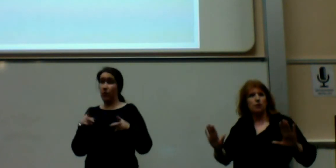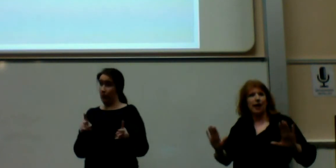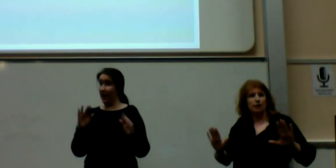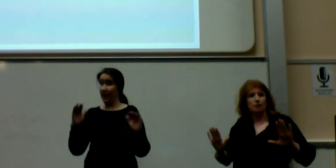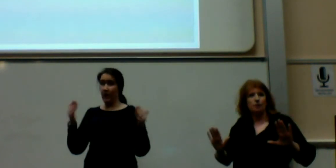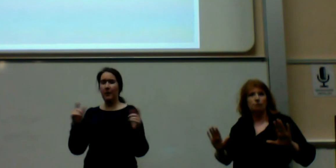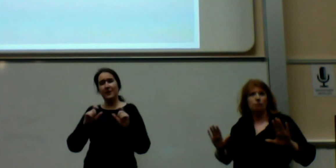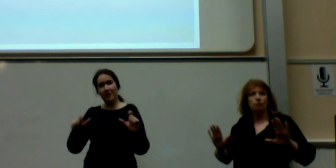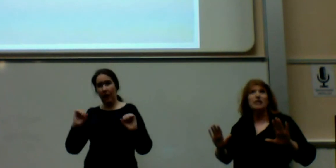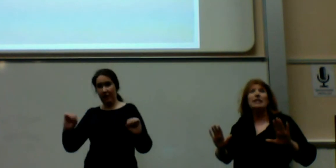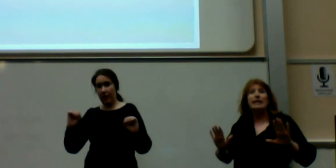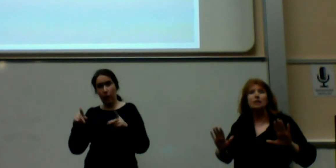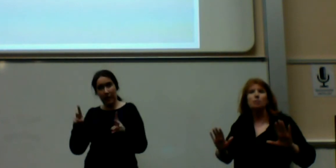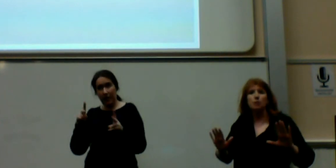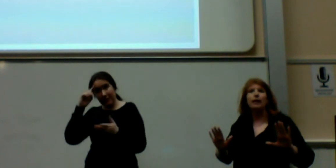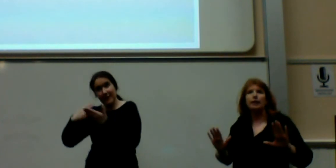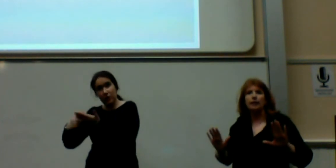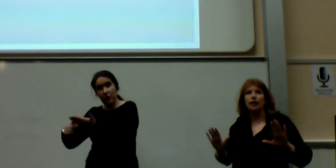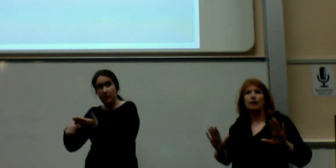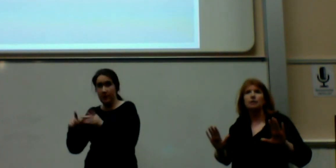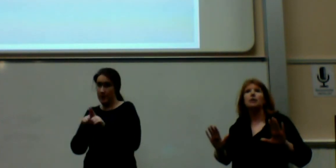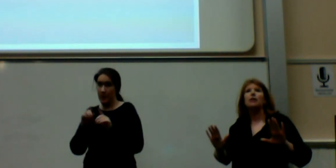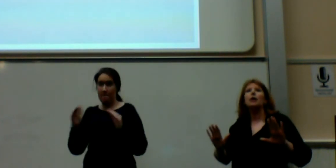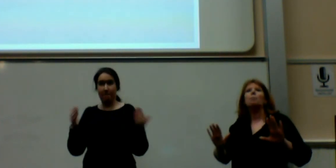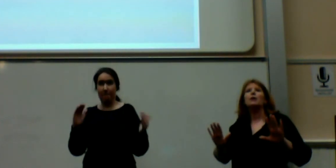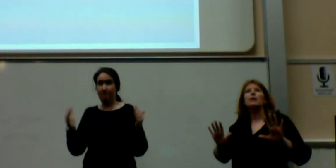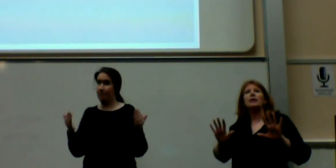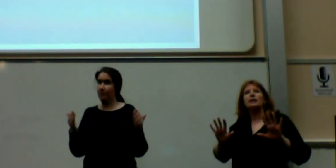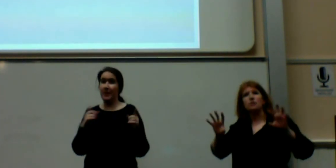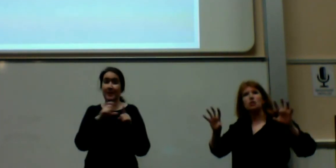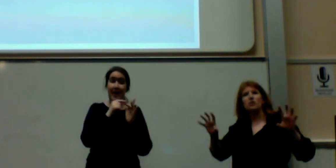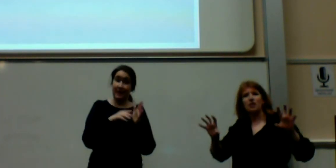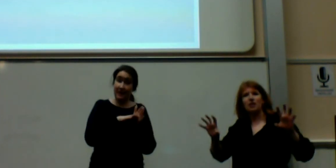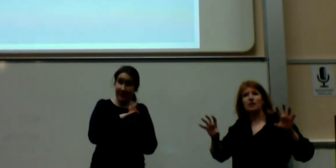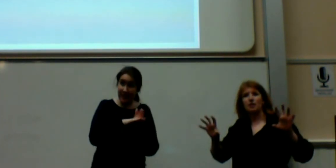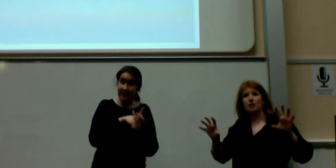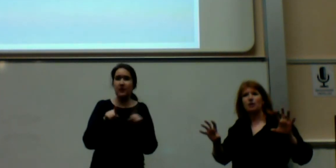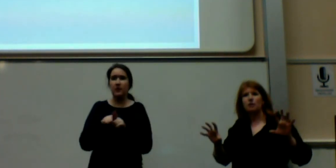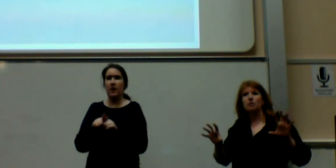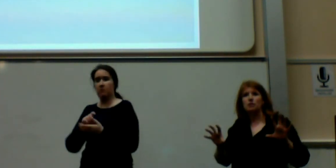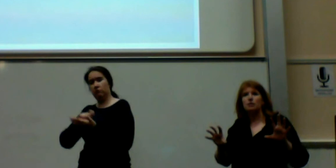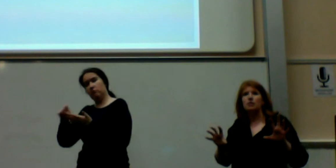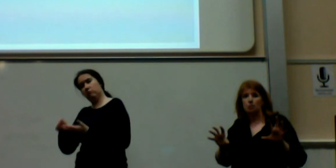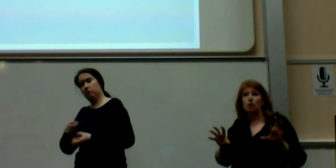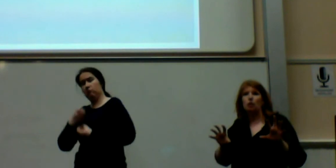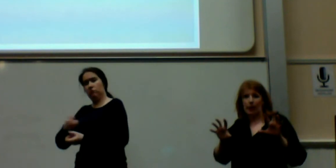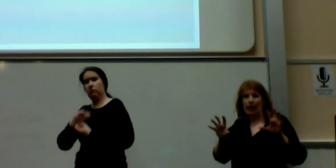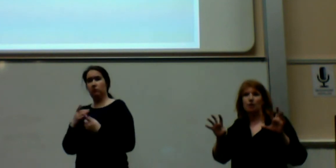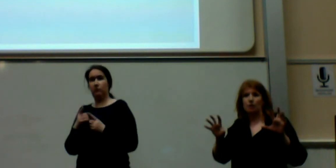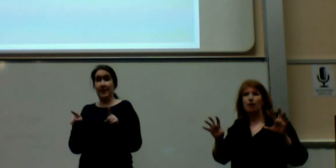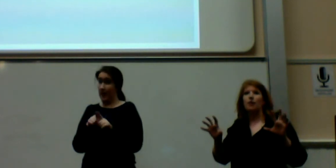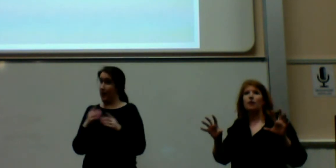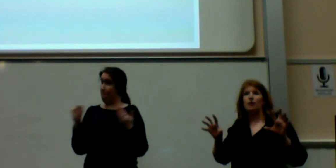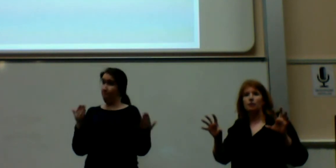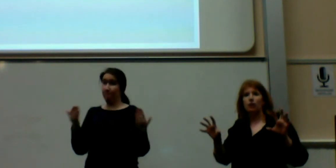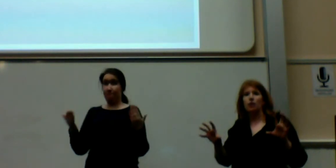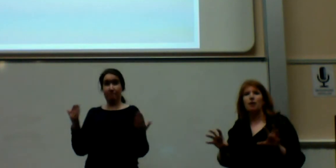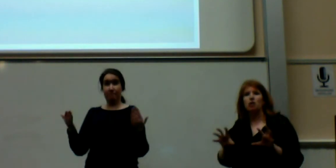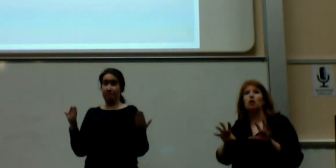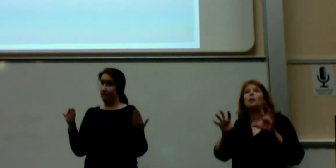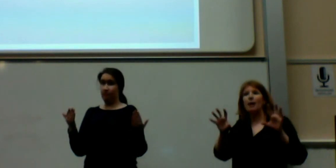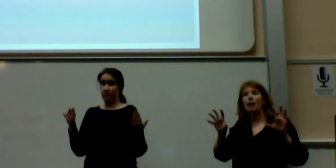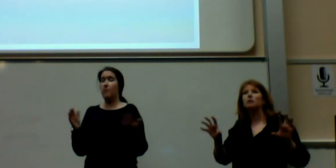certainly that's needing to be recognized. But it is interesting that there is this similar pattern, that they are